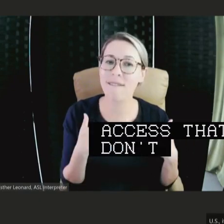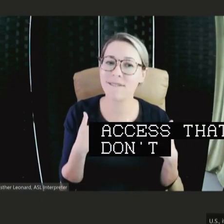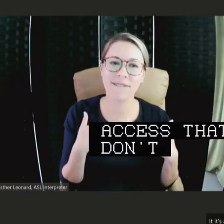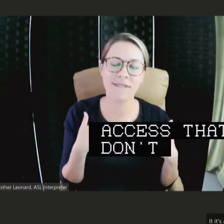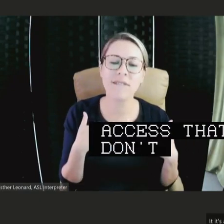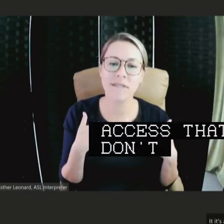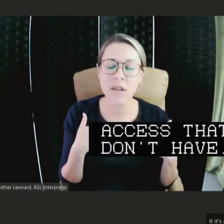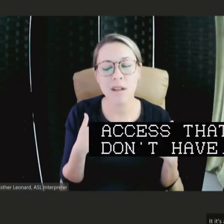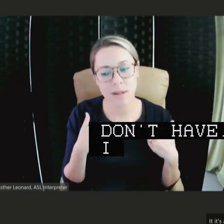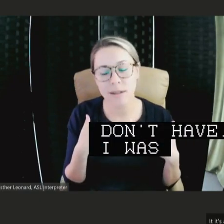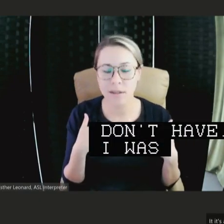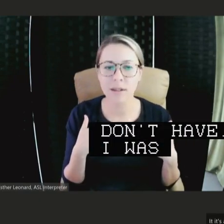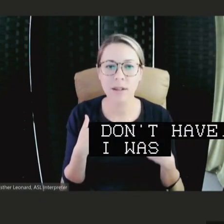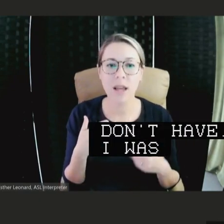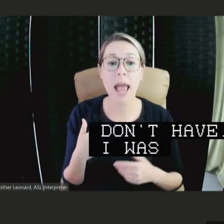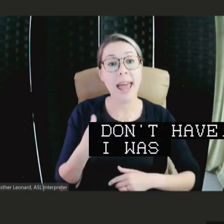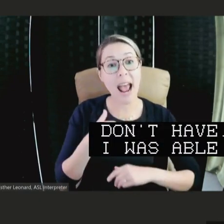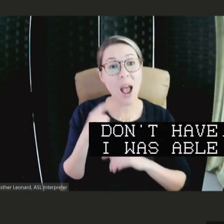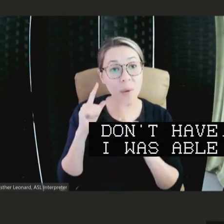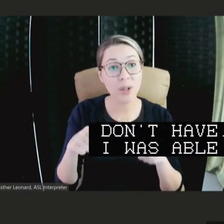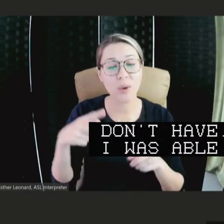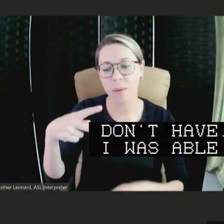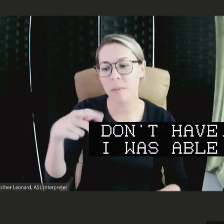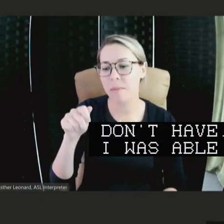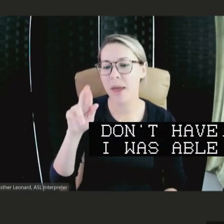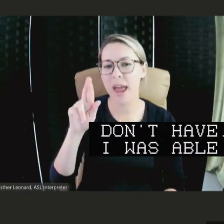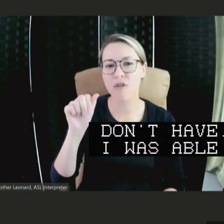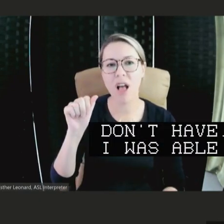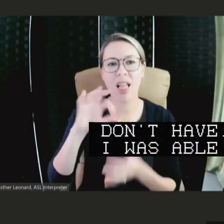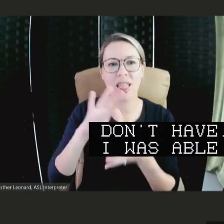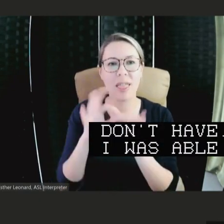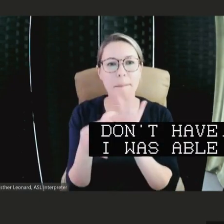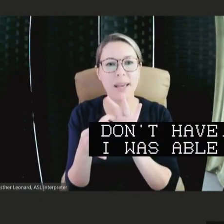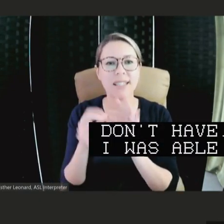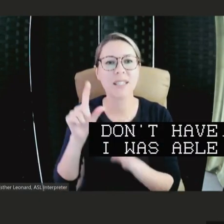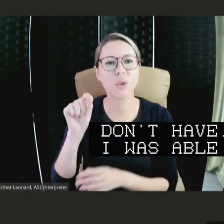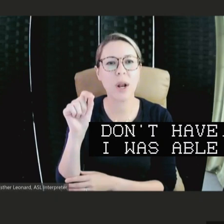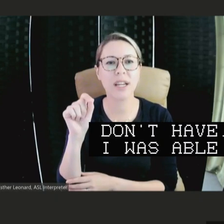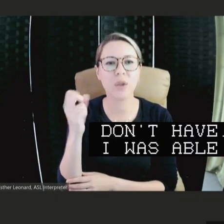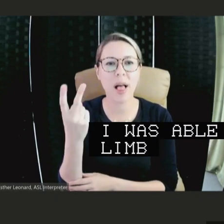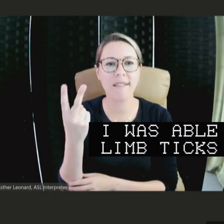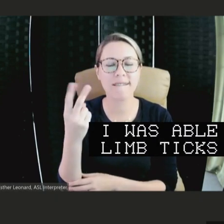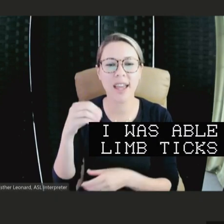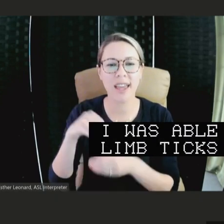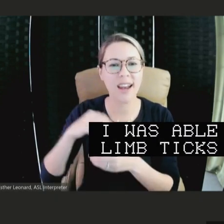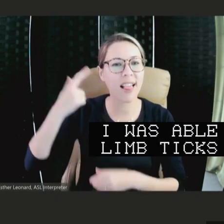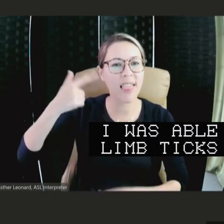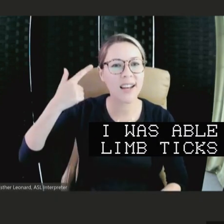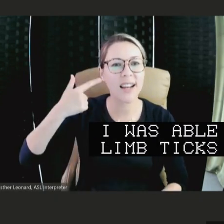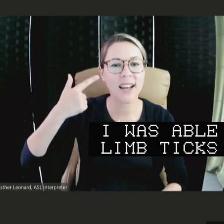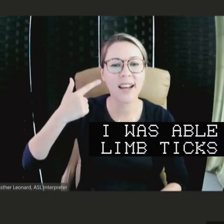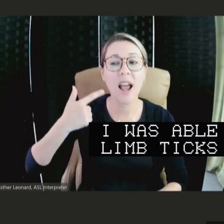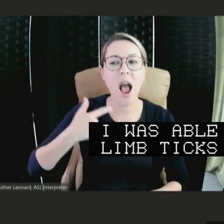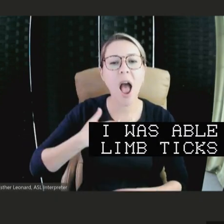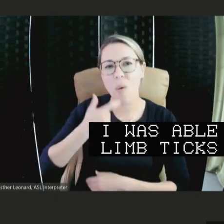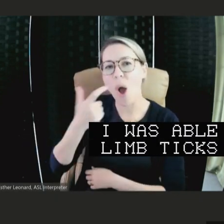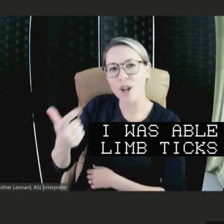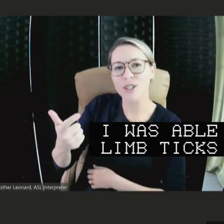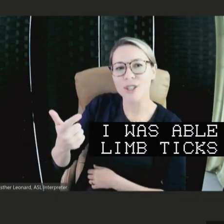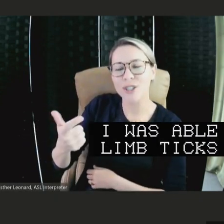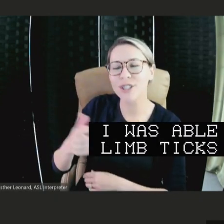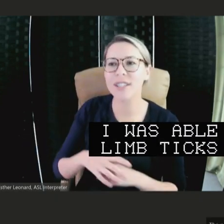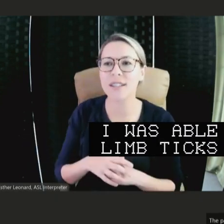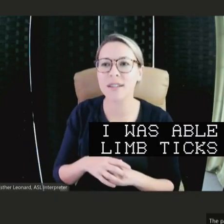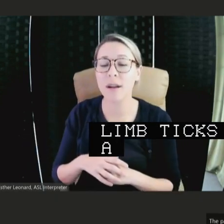attend the Paralympics in 2012 in London as a spectator, and I